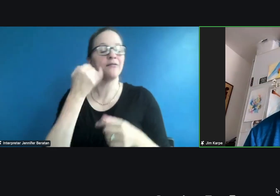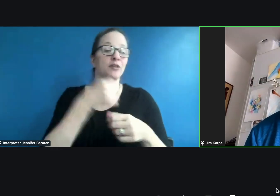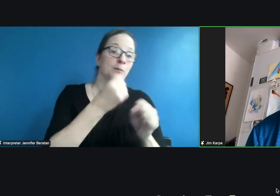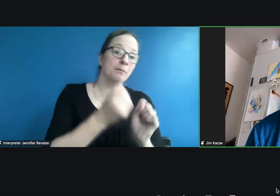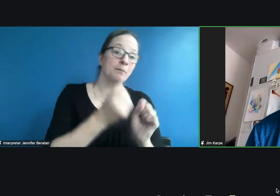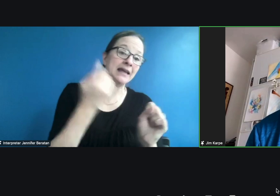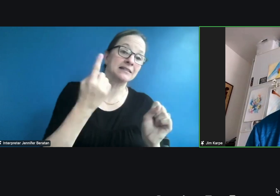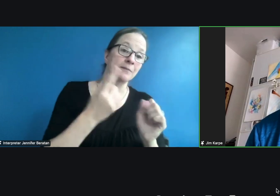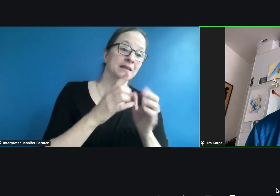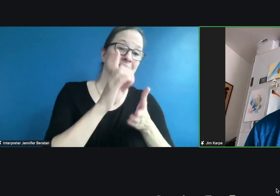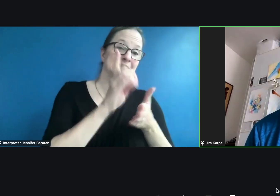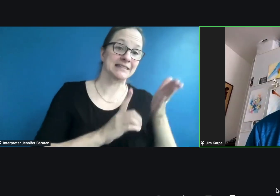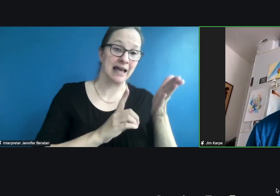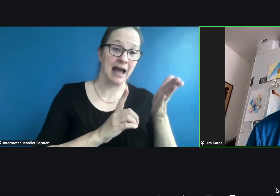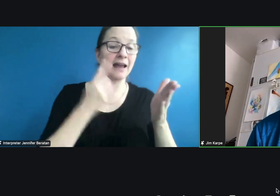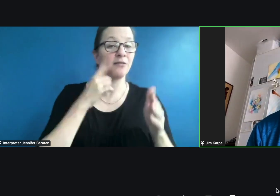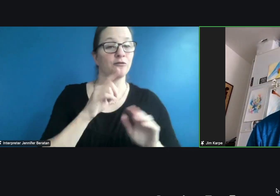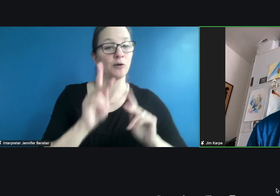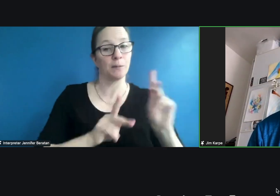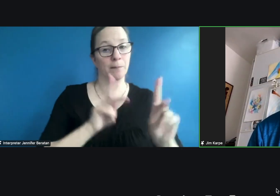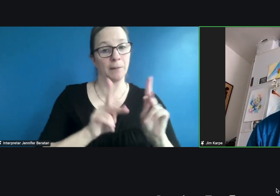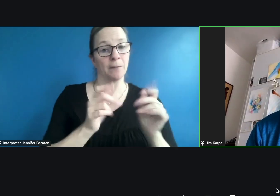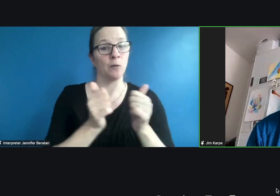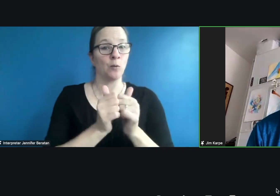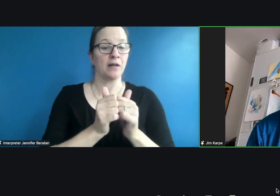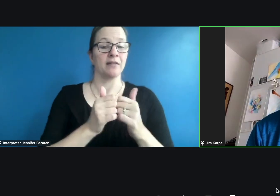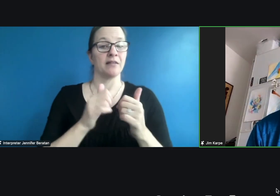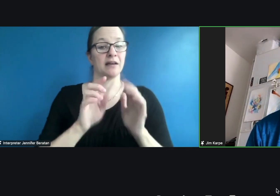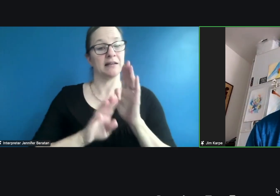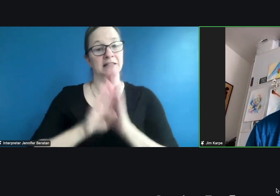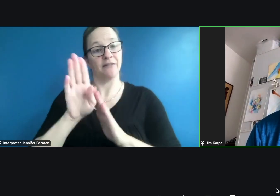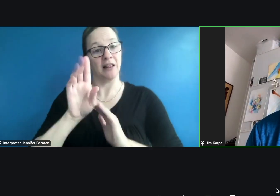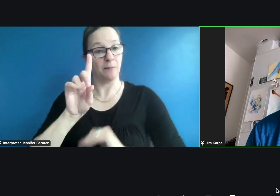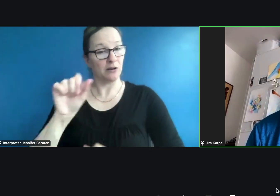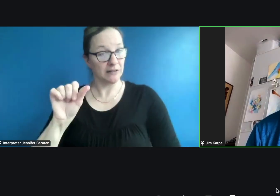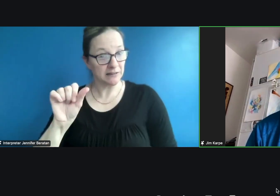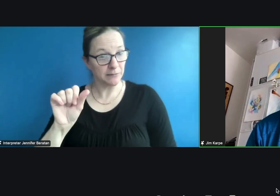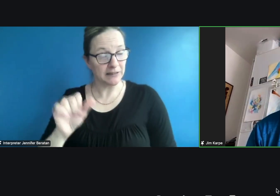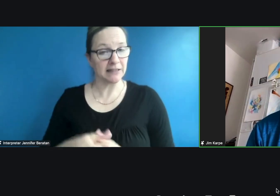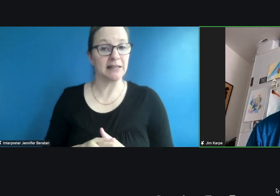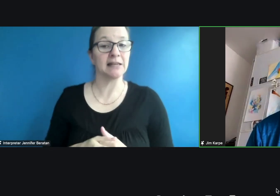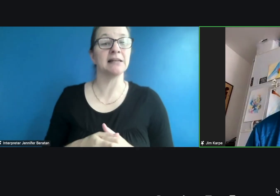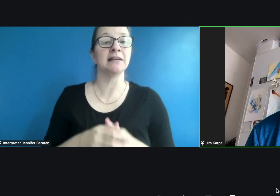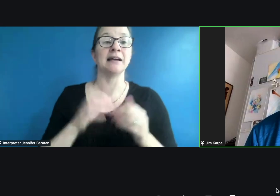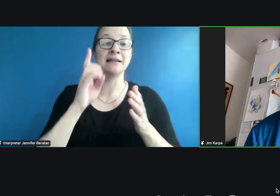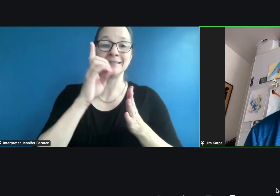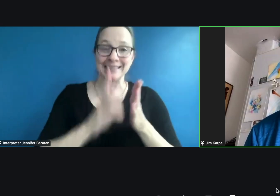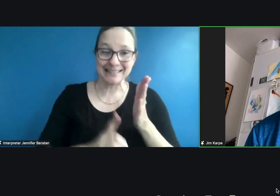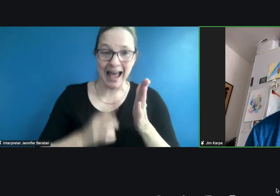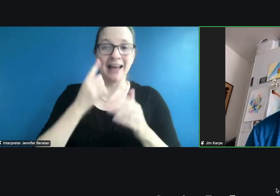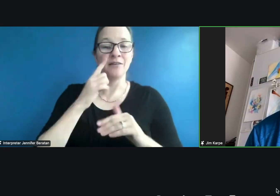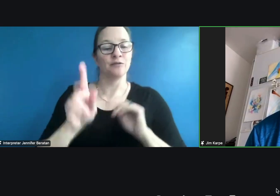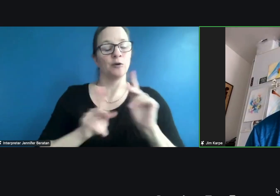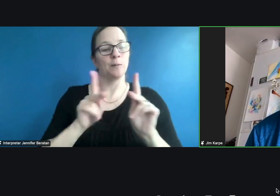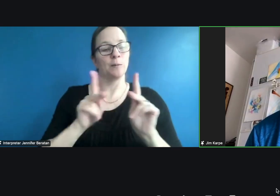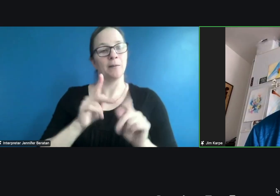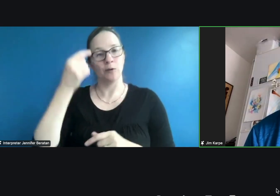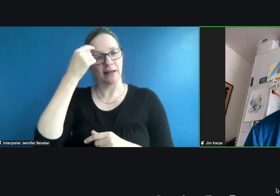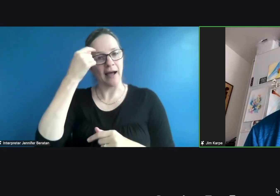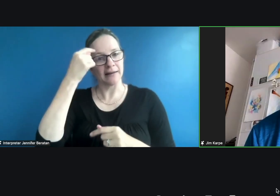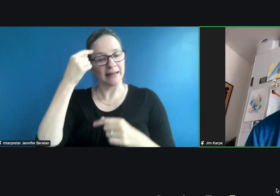is designed for people with developmental disabilities, designed for people with